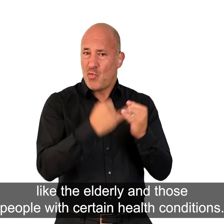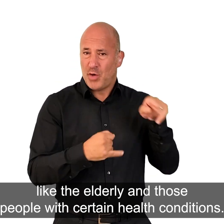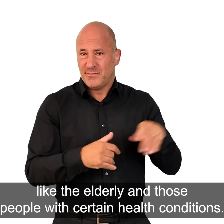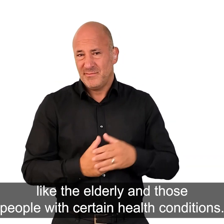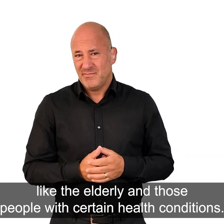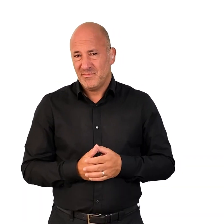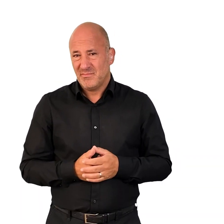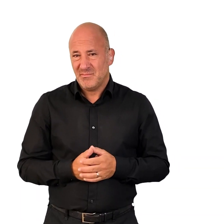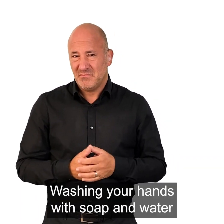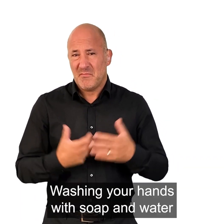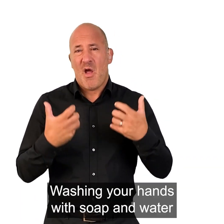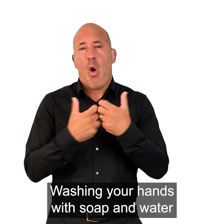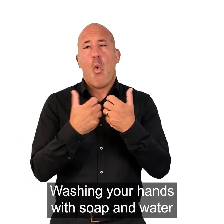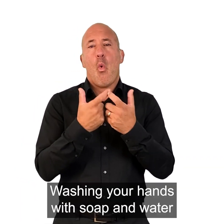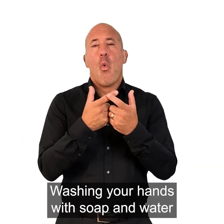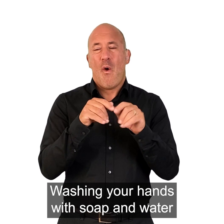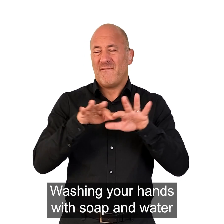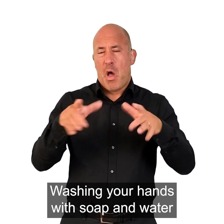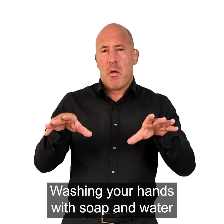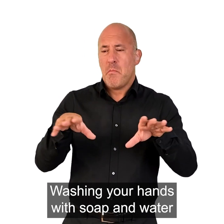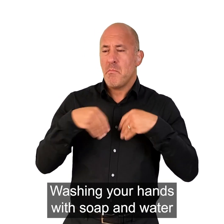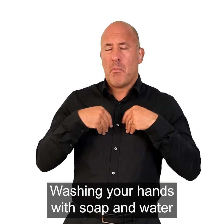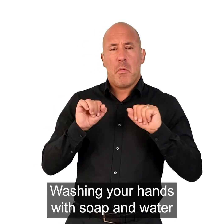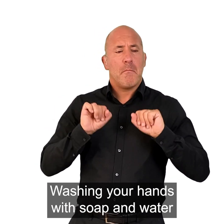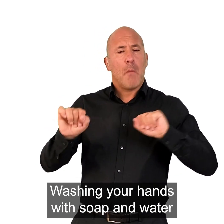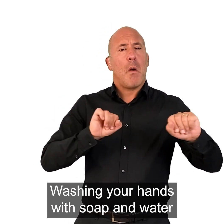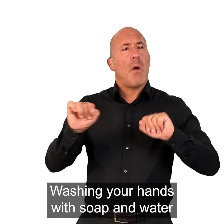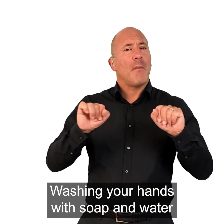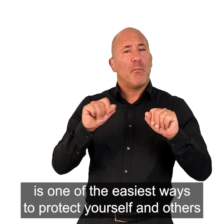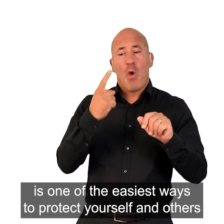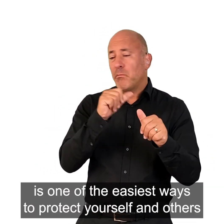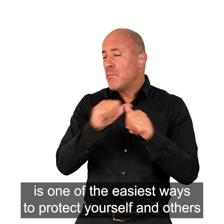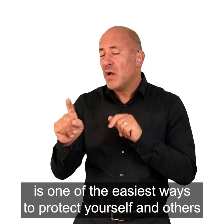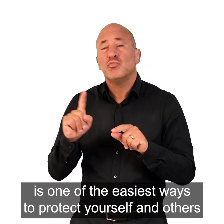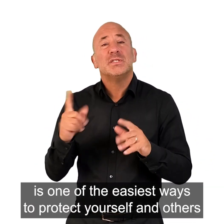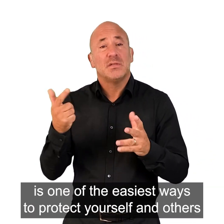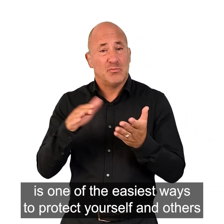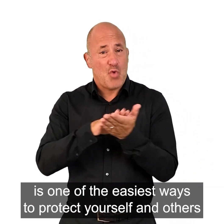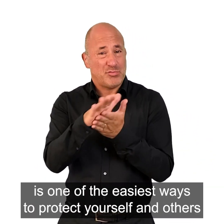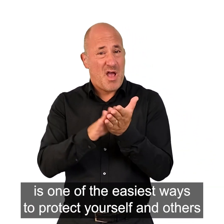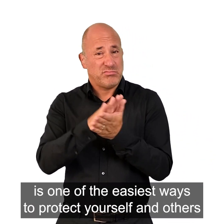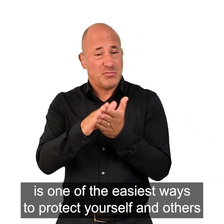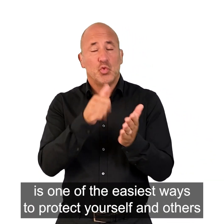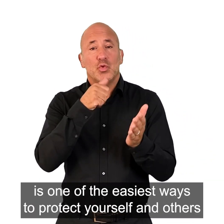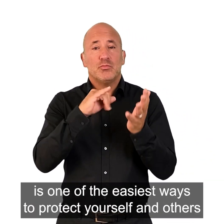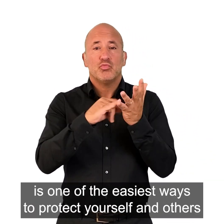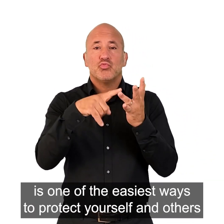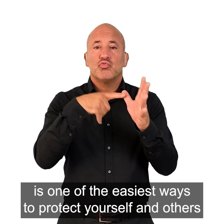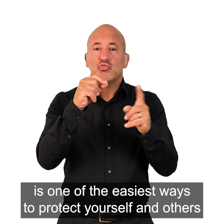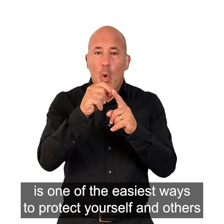health conditions. Washing your hands with soap and water is one of the easiest ways to protect yourself